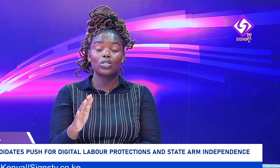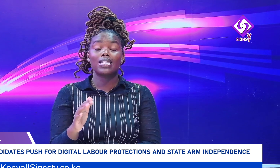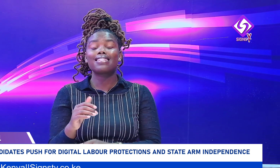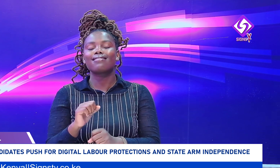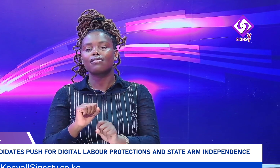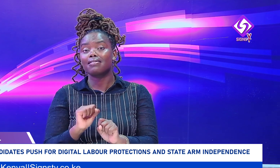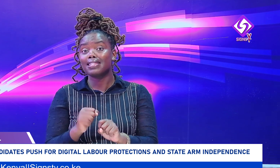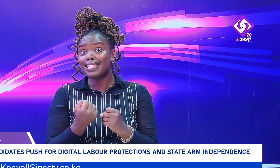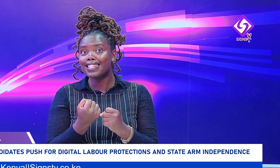interests.